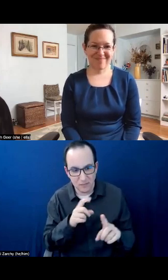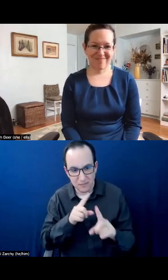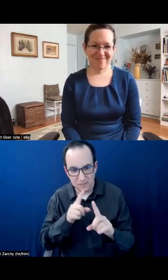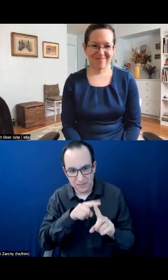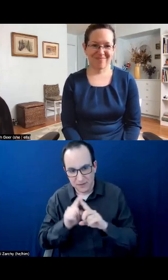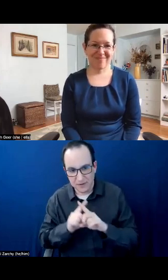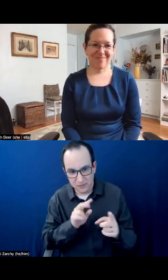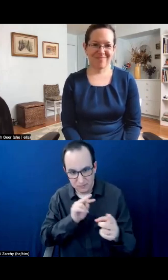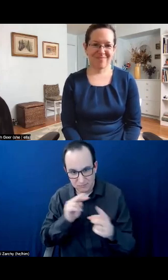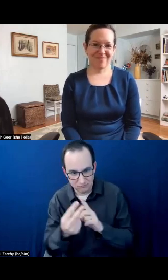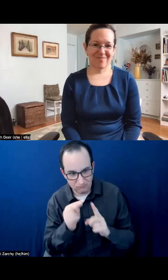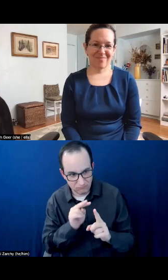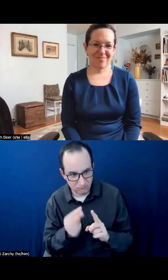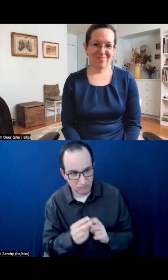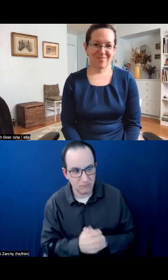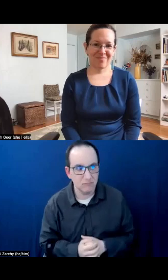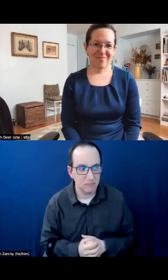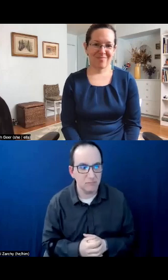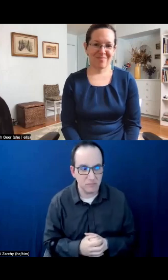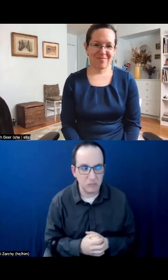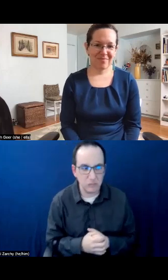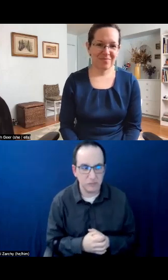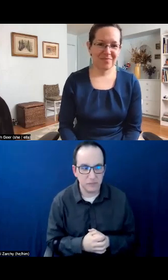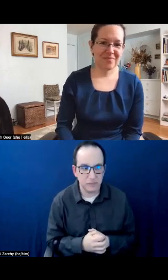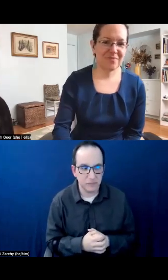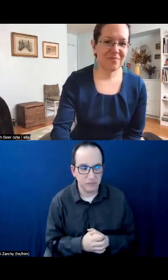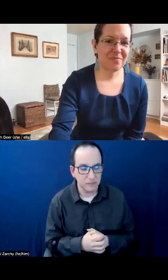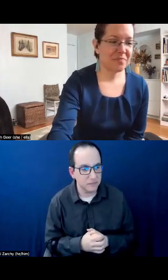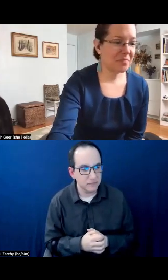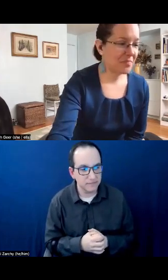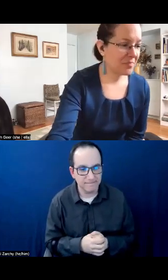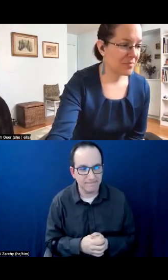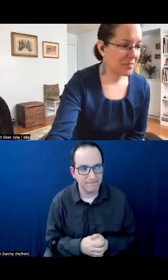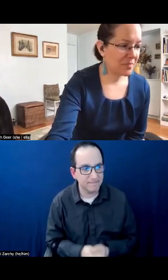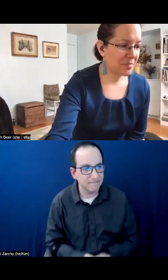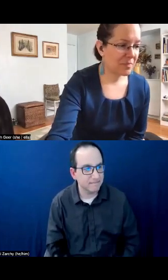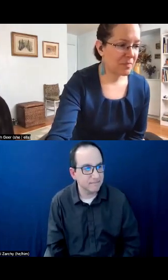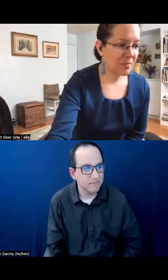hopefully filling in those gaps from all angles.